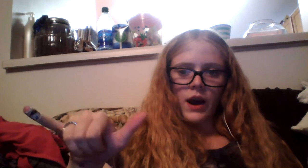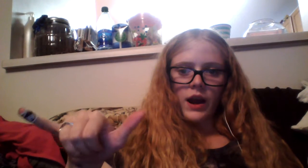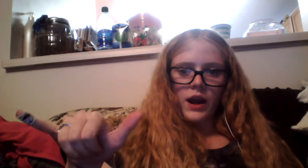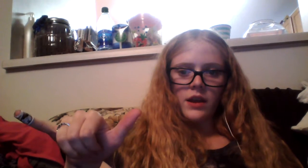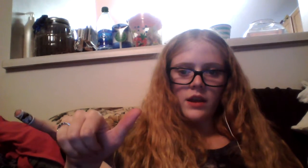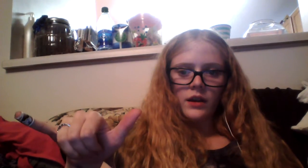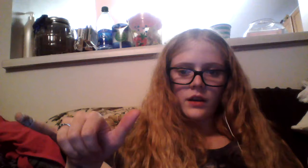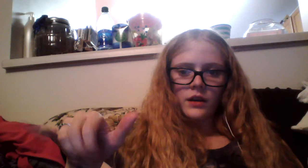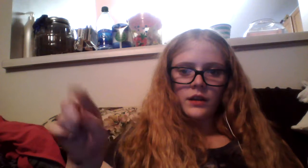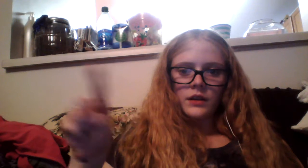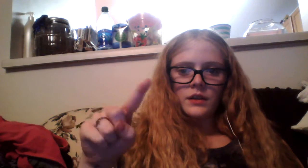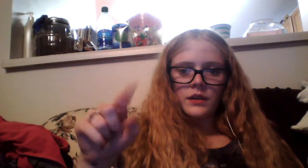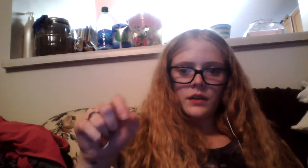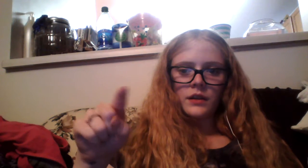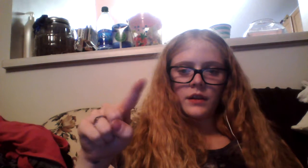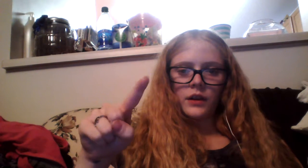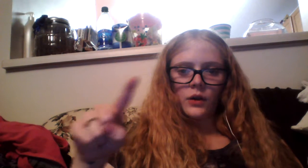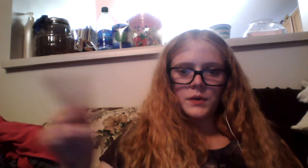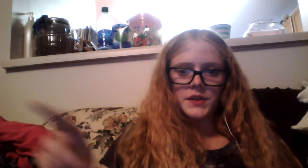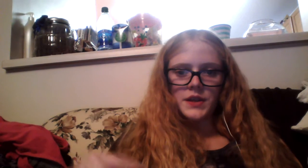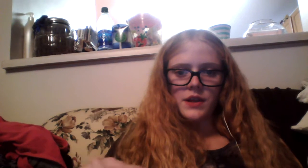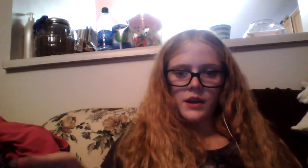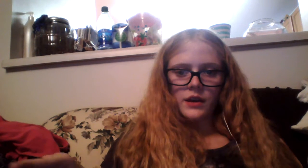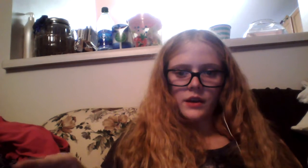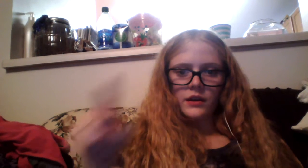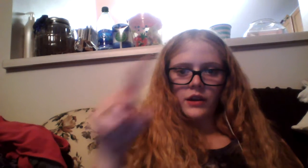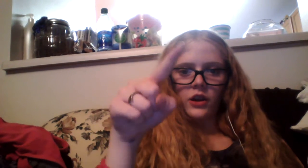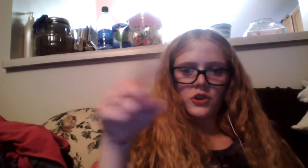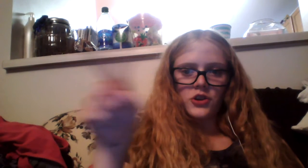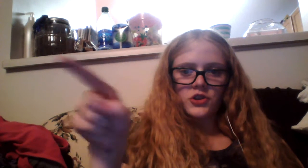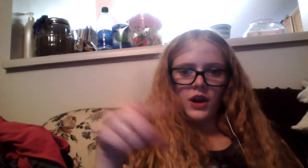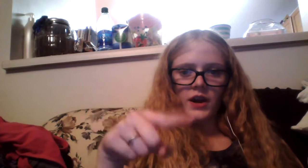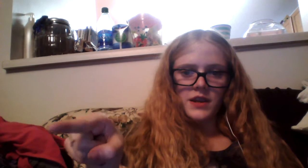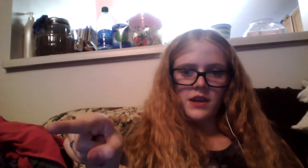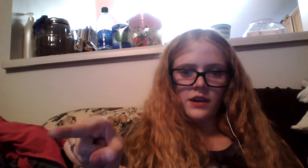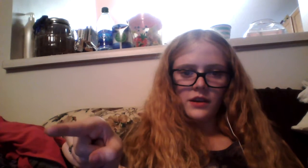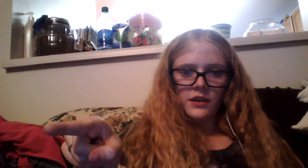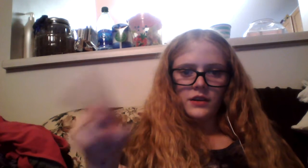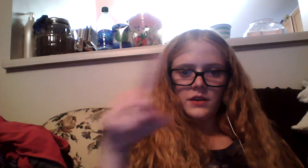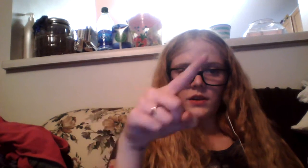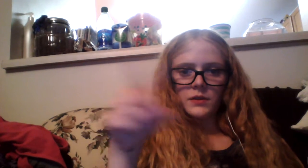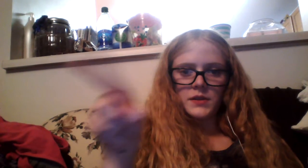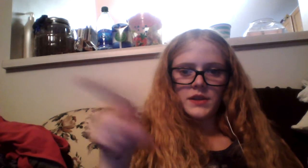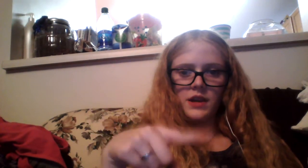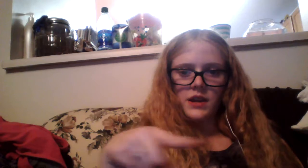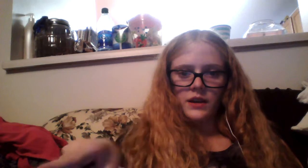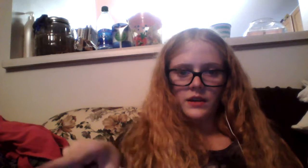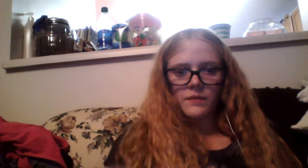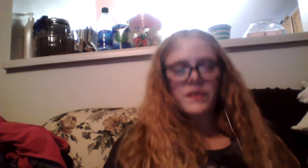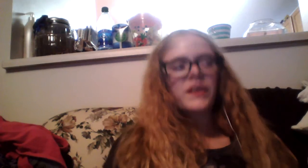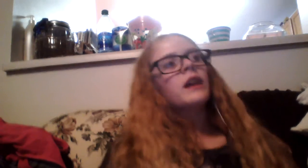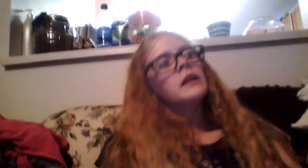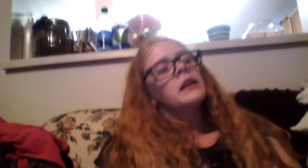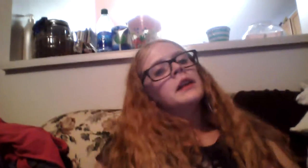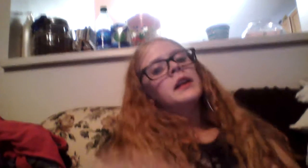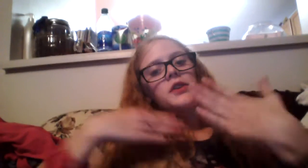Y, and then go Z. You just draw Z. So Z. So